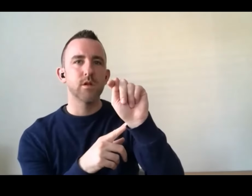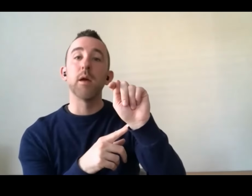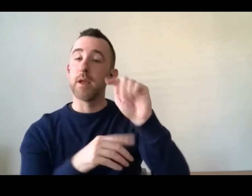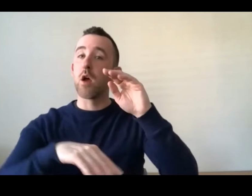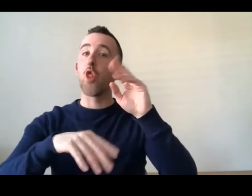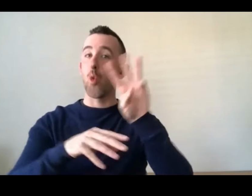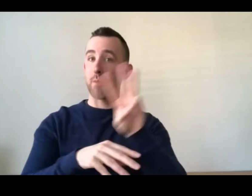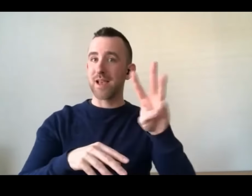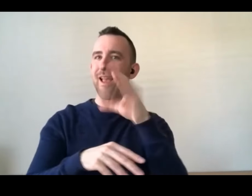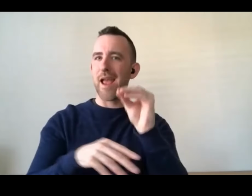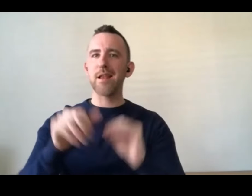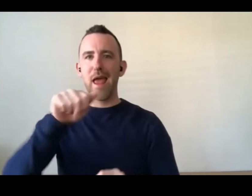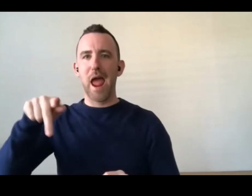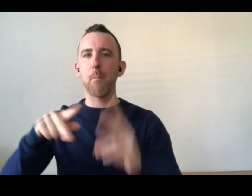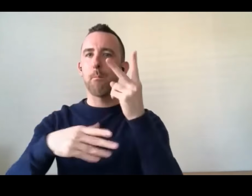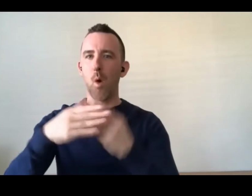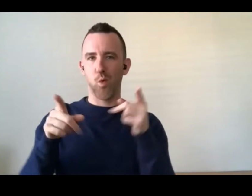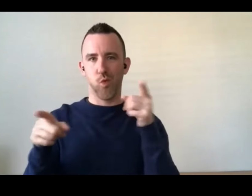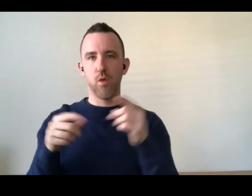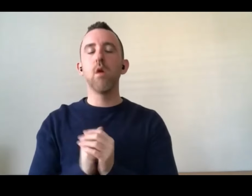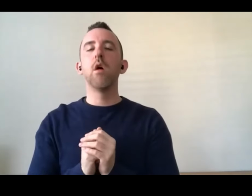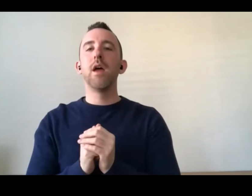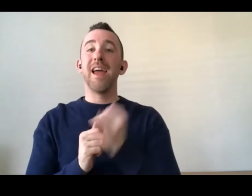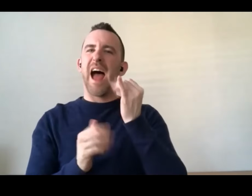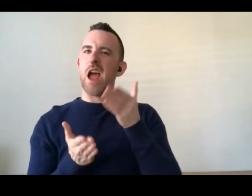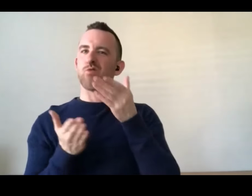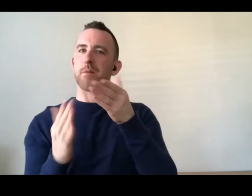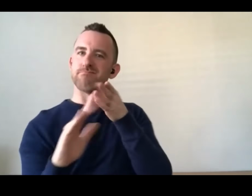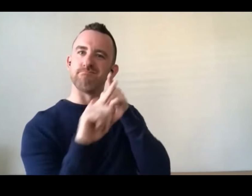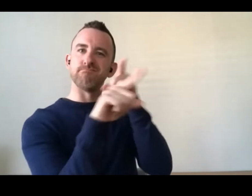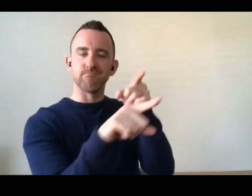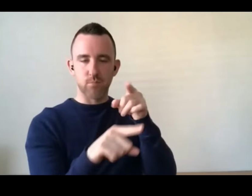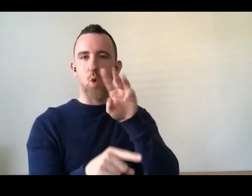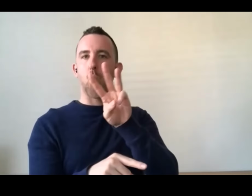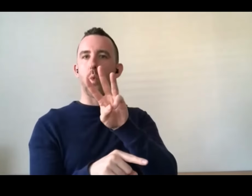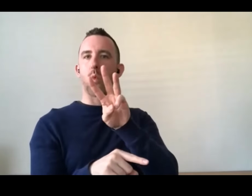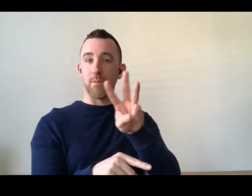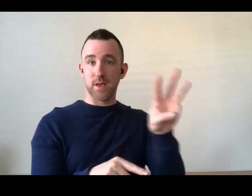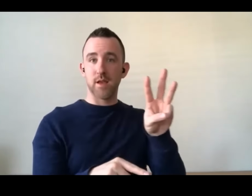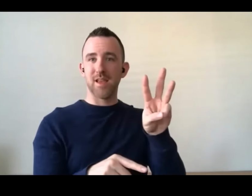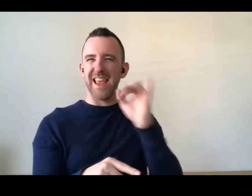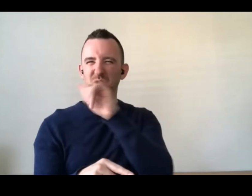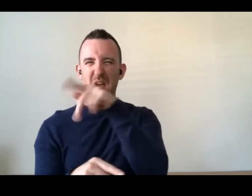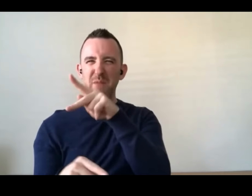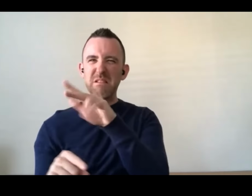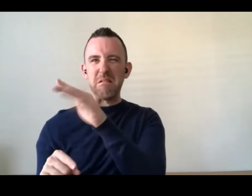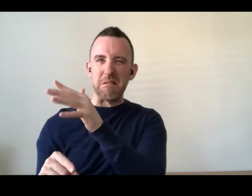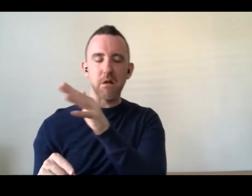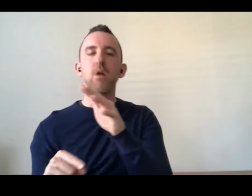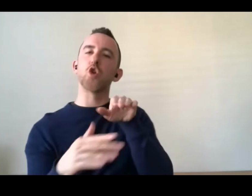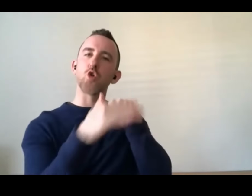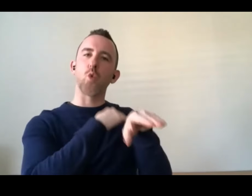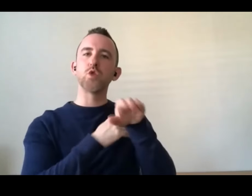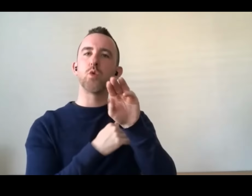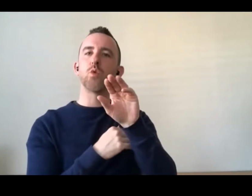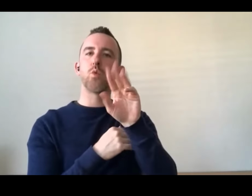website. I would go for the website if you feel like your app has been a little shaky or your service is a little shaky, but be